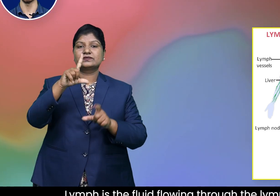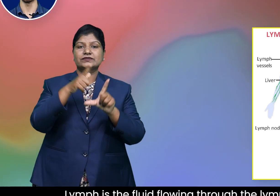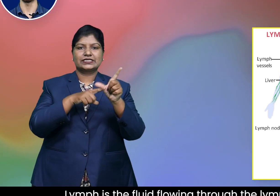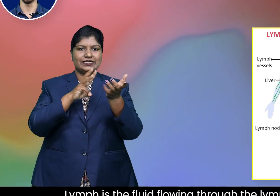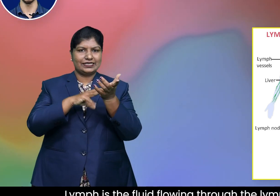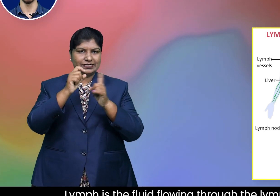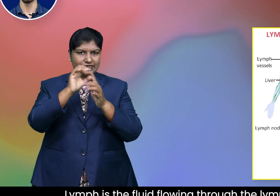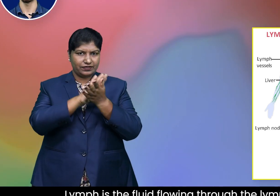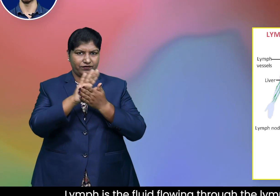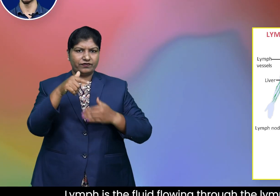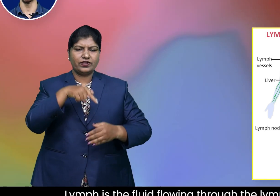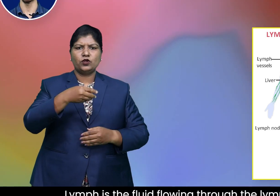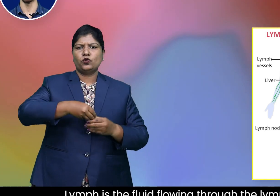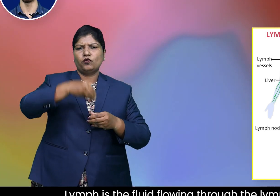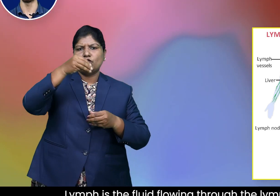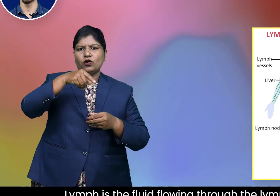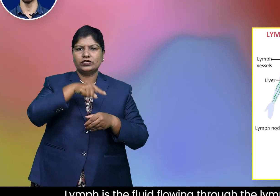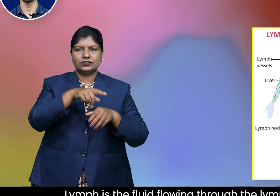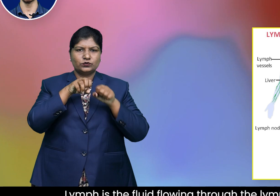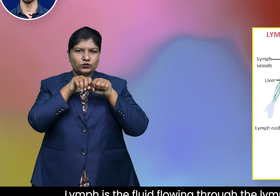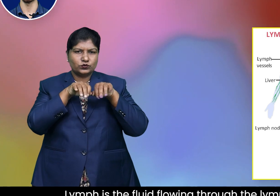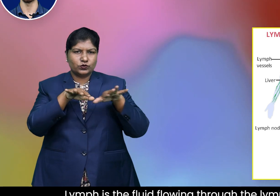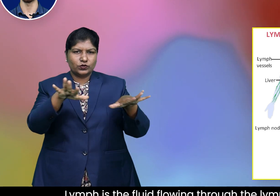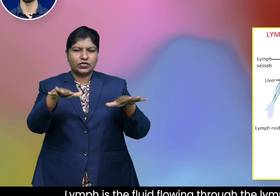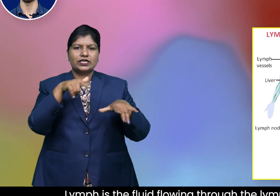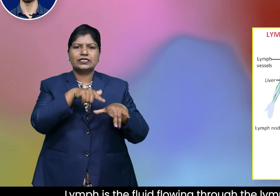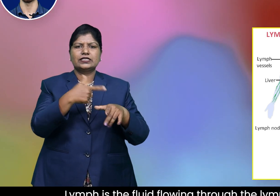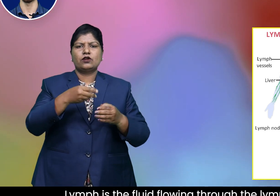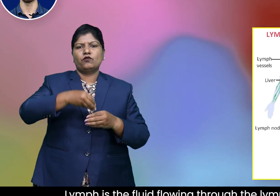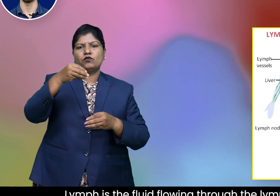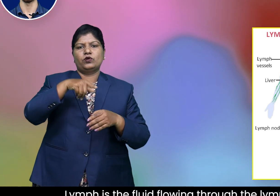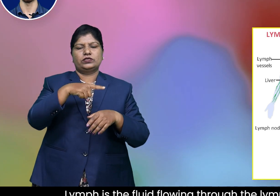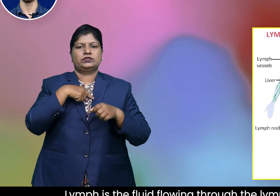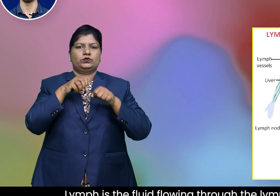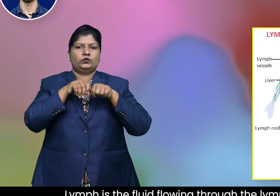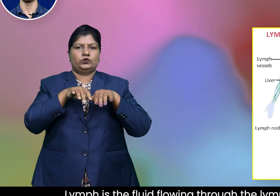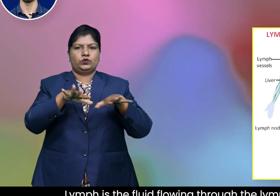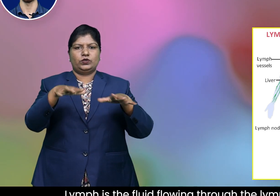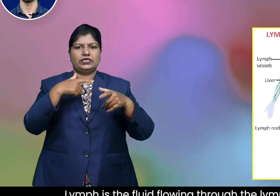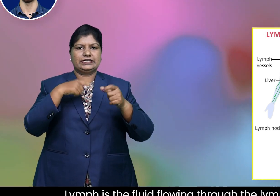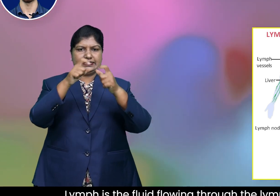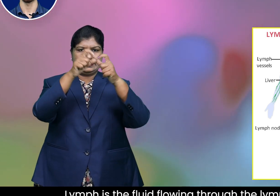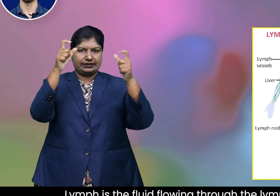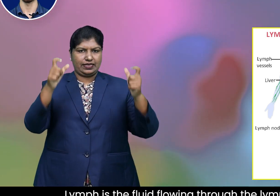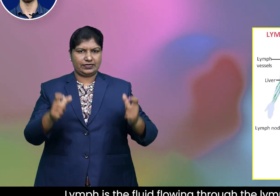Lymph is the fluid flowing through the lymphatic system.